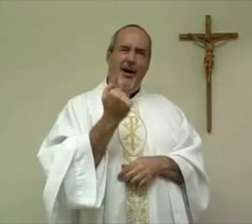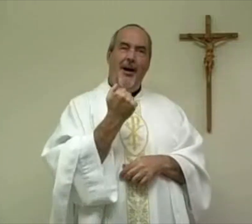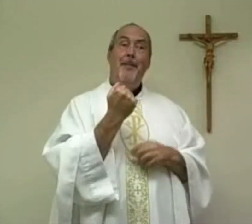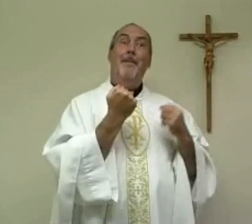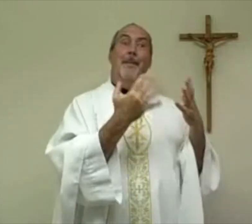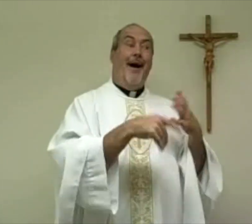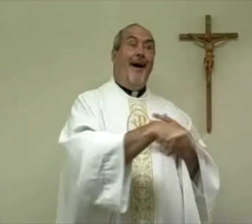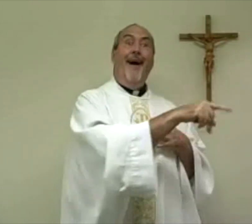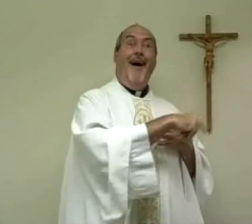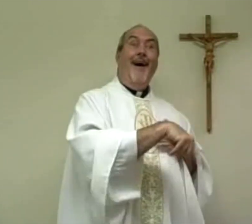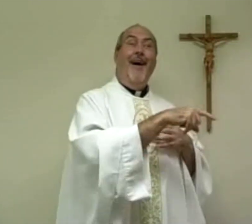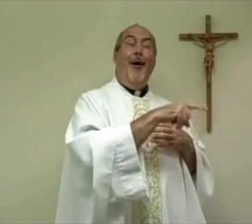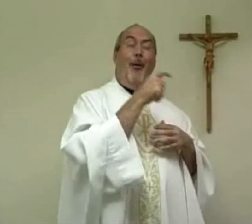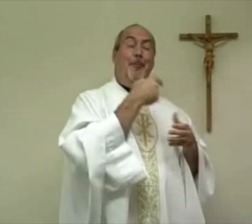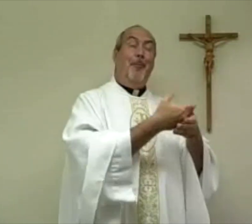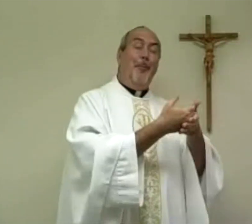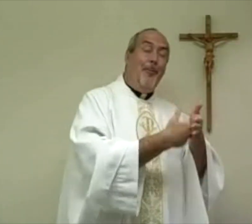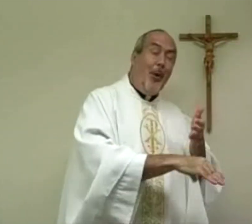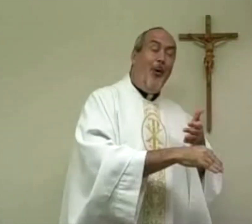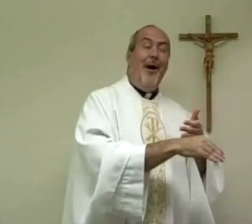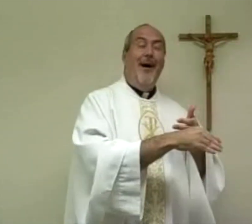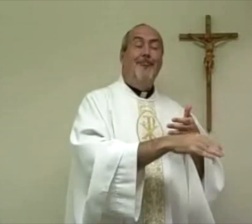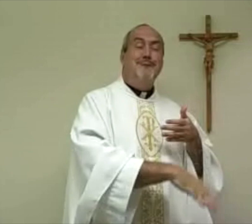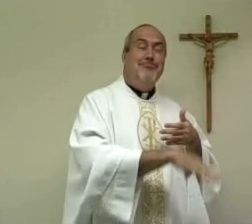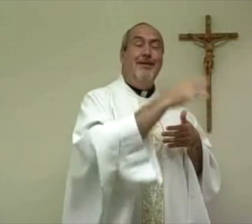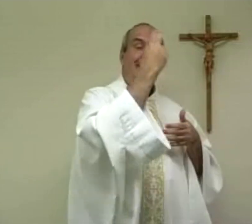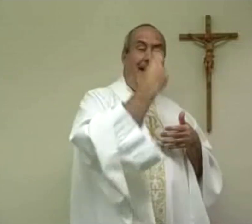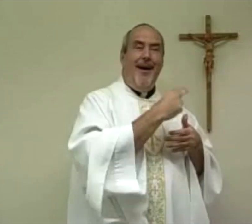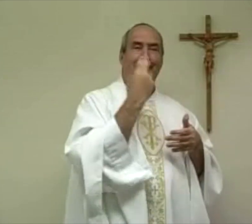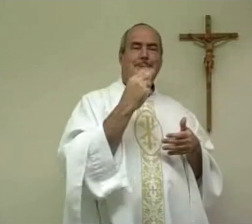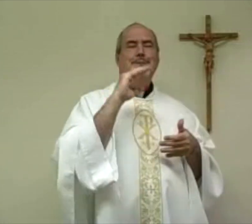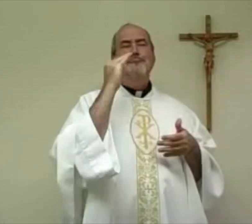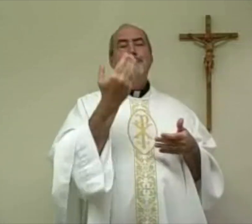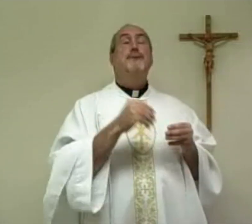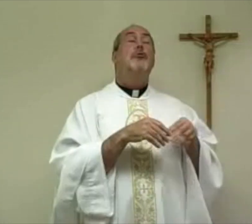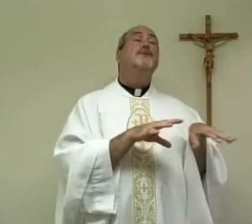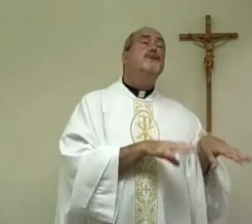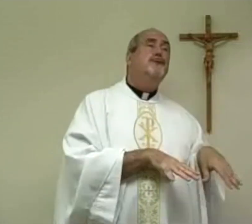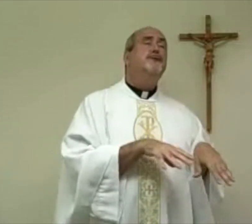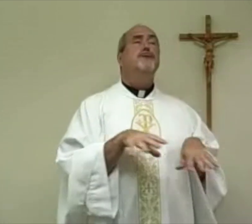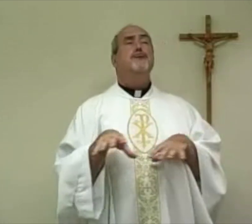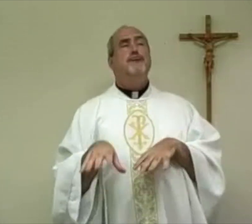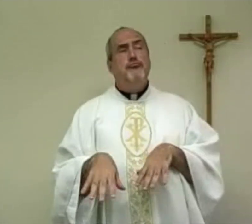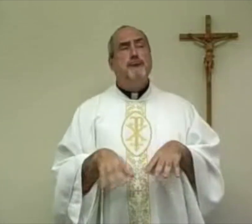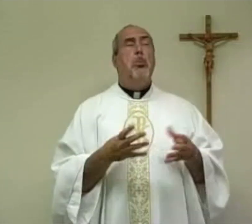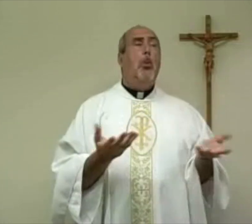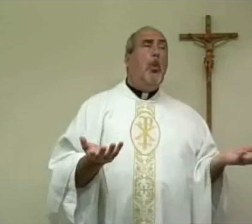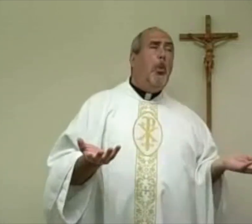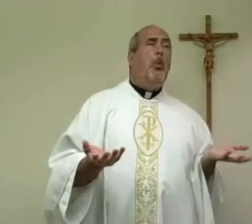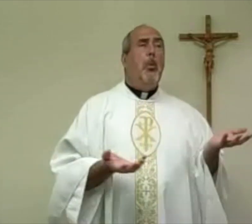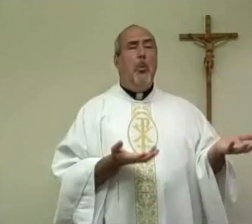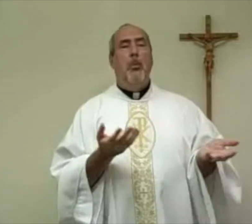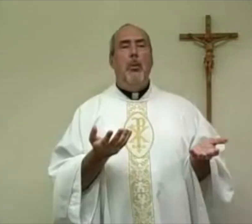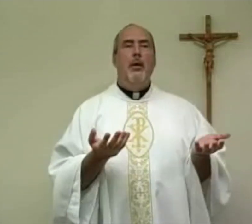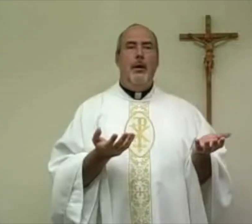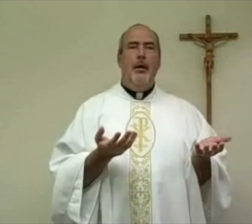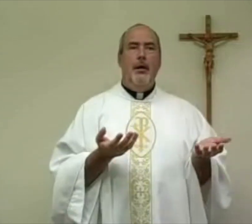at other Americans born here that are Catholic, they don't understand why they seem to take